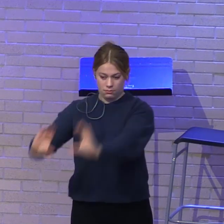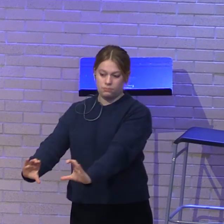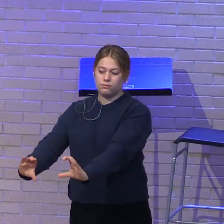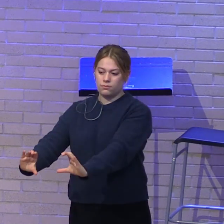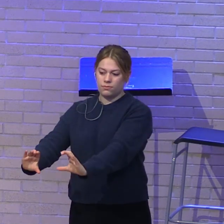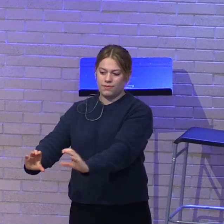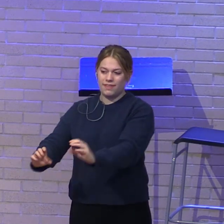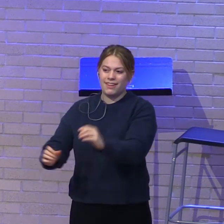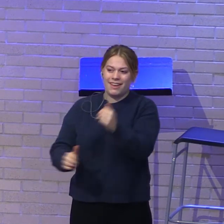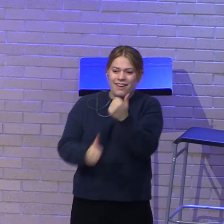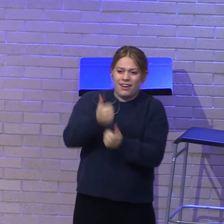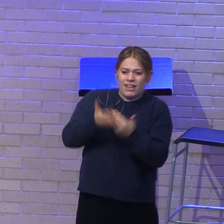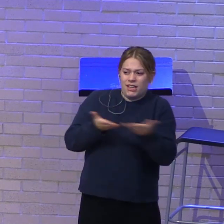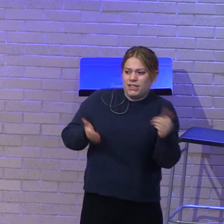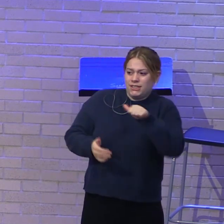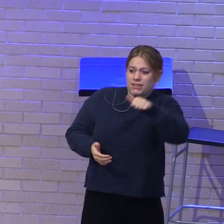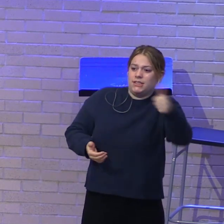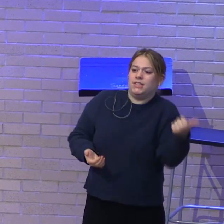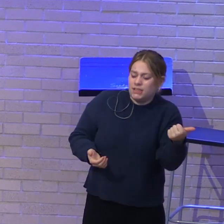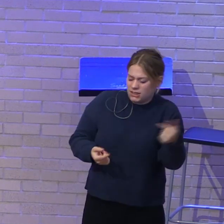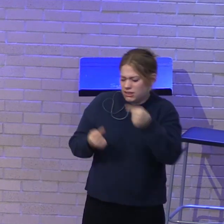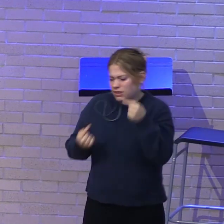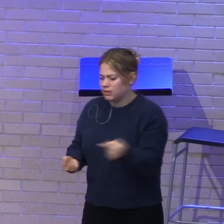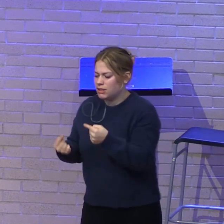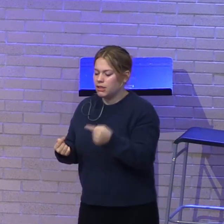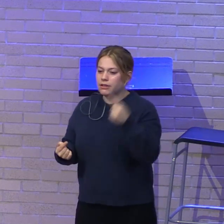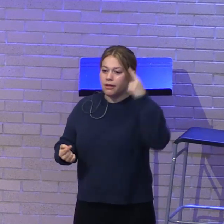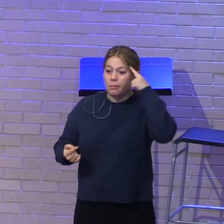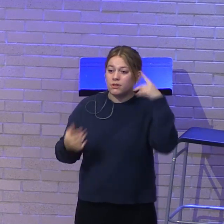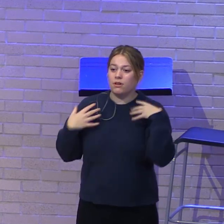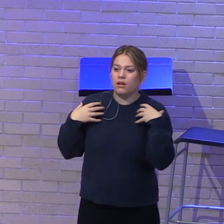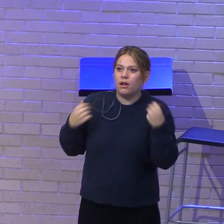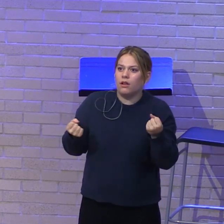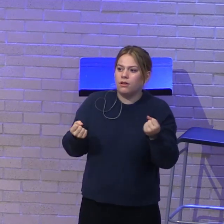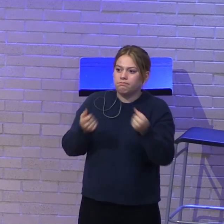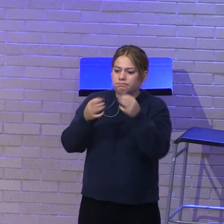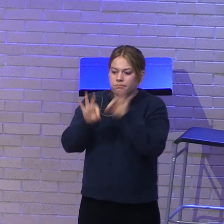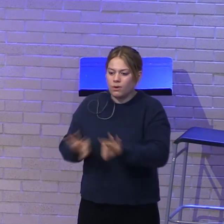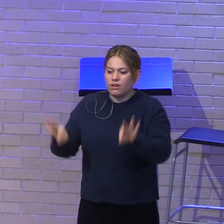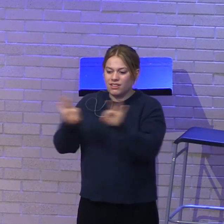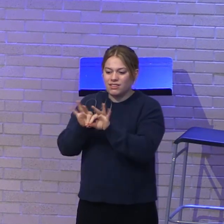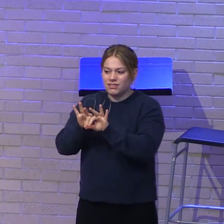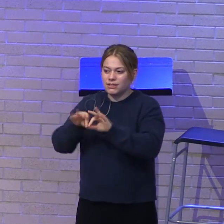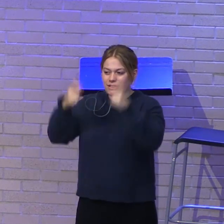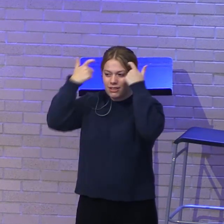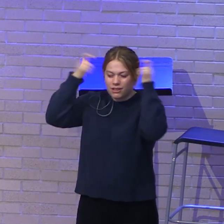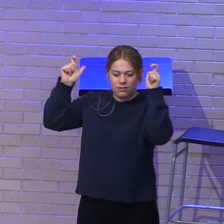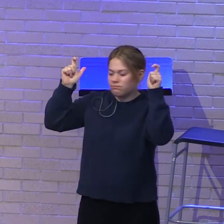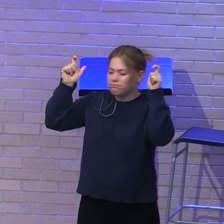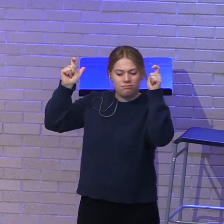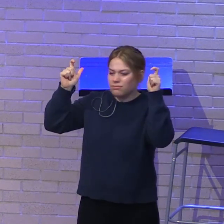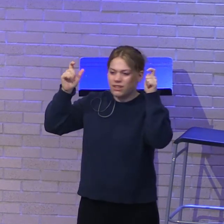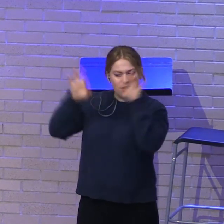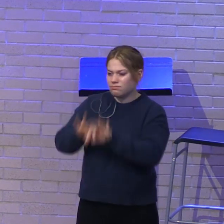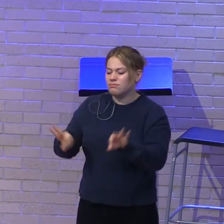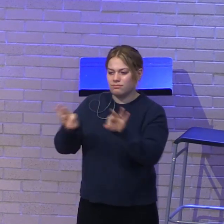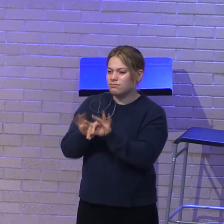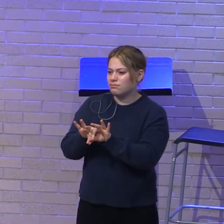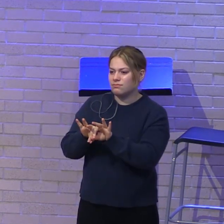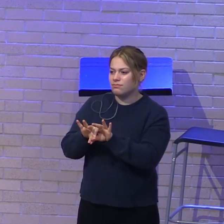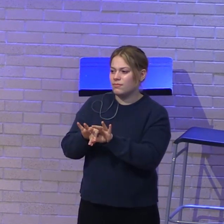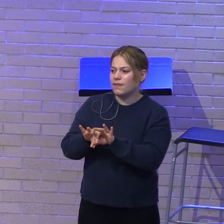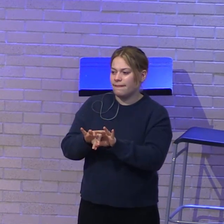is suffering. My mental health is more important than my ego. I am enough. This saying not only gave me